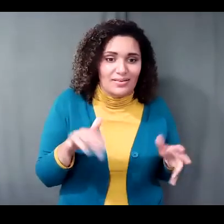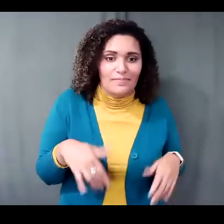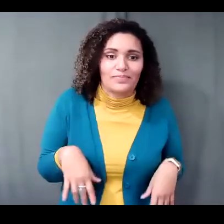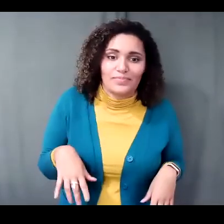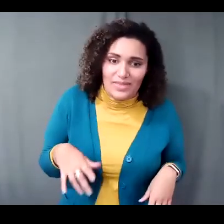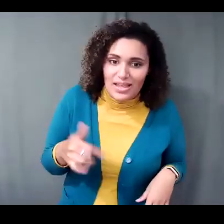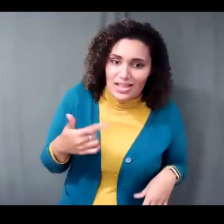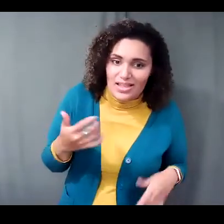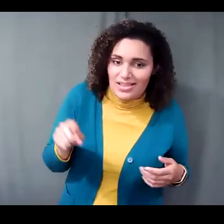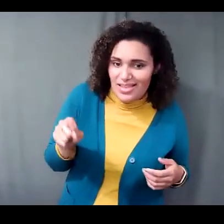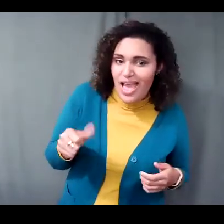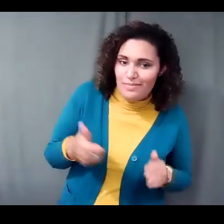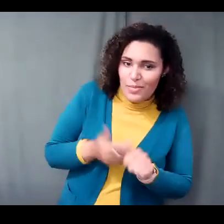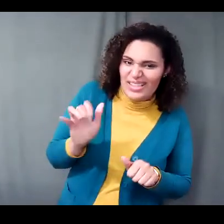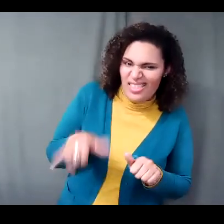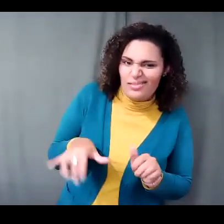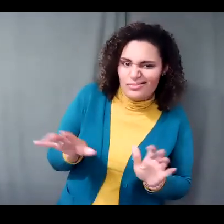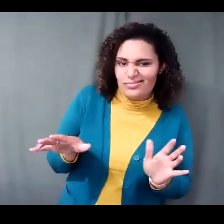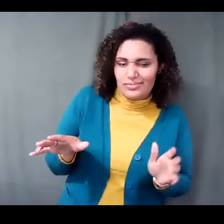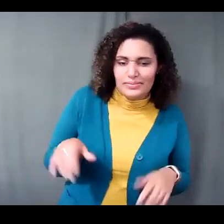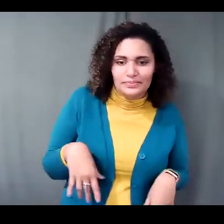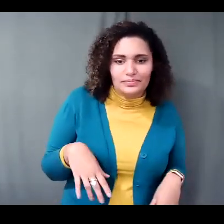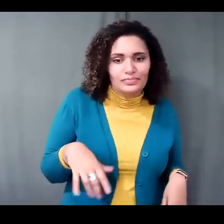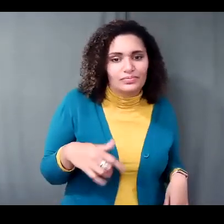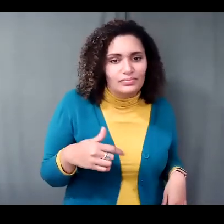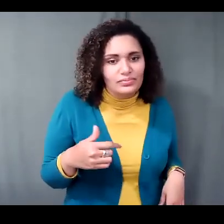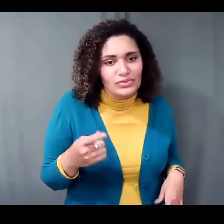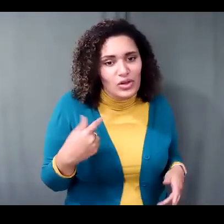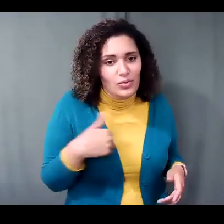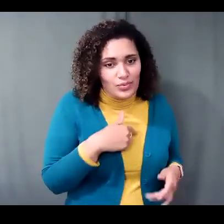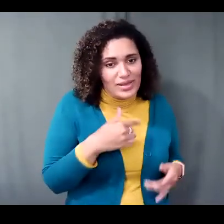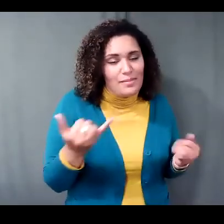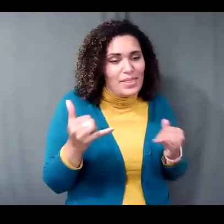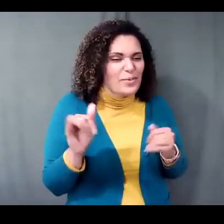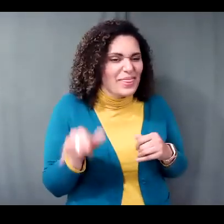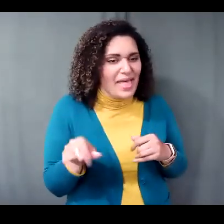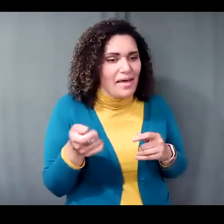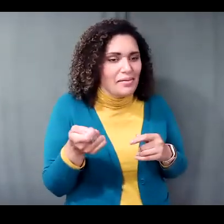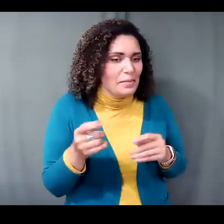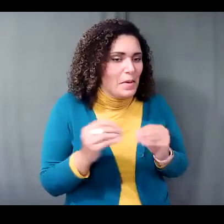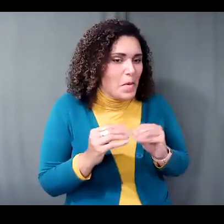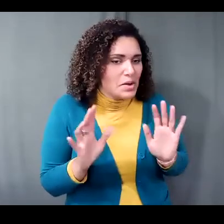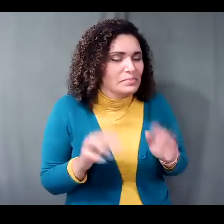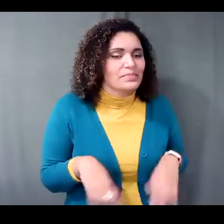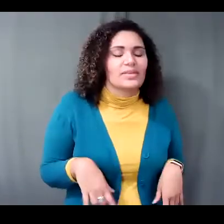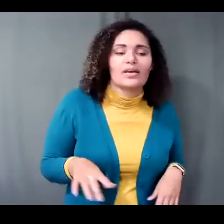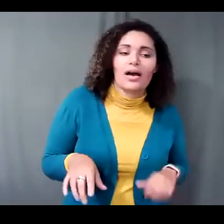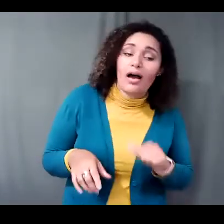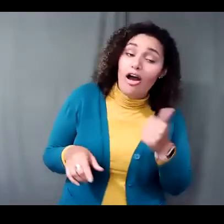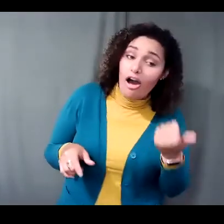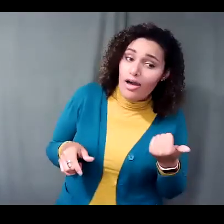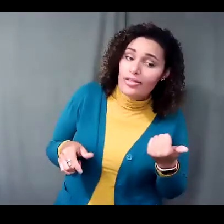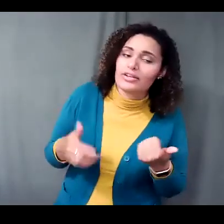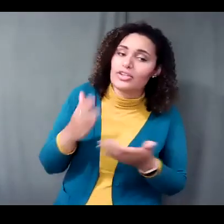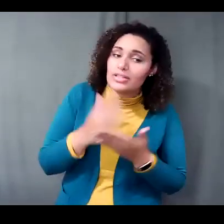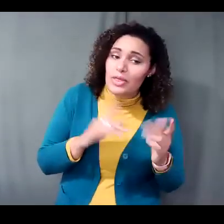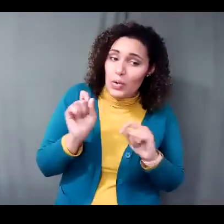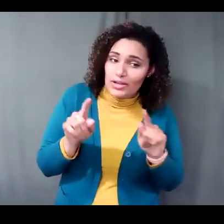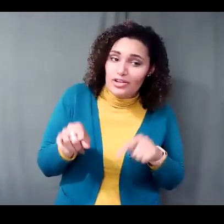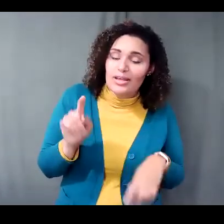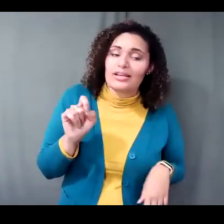That's experiment number 2. And that it's interesting. It's very, we didn't realize it at the time, but when you